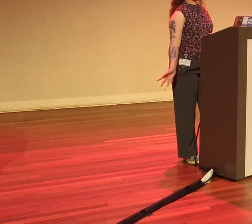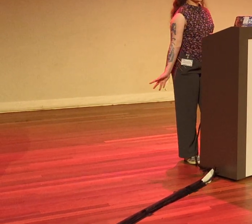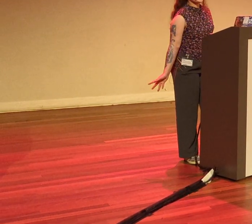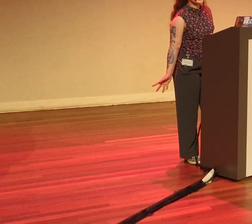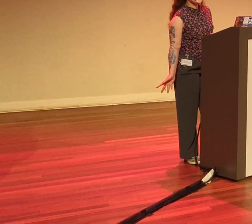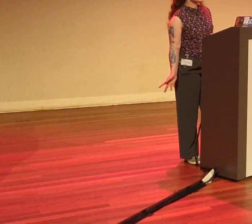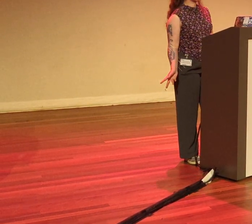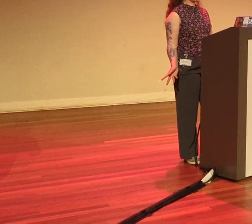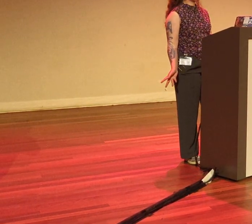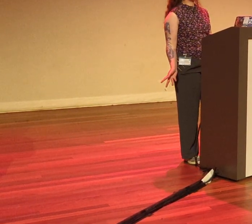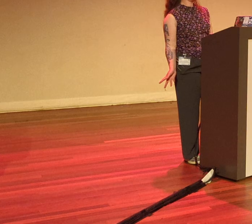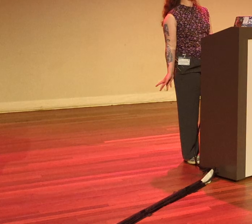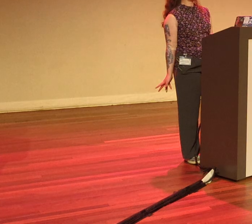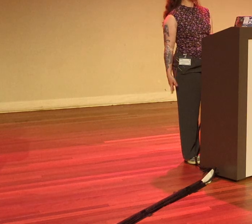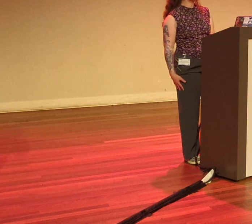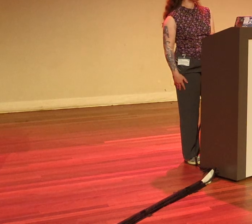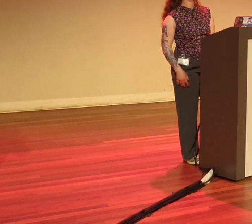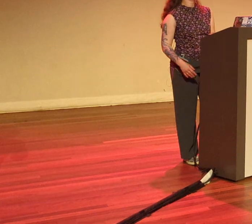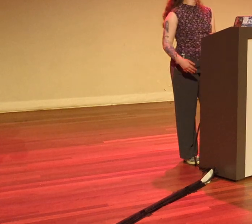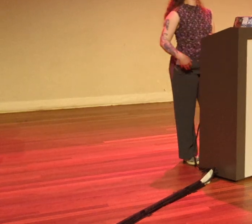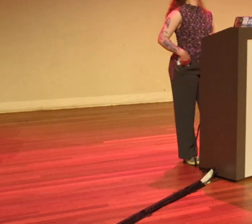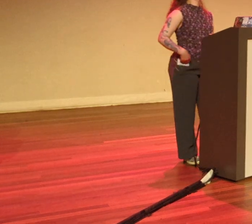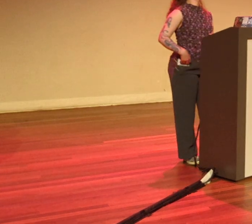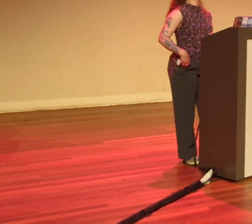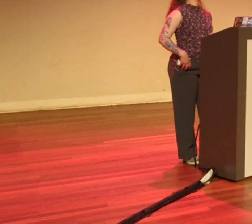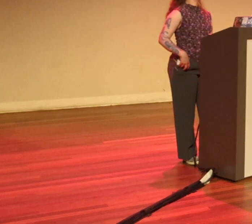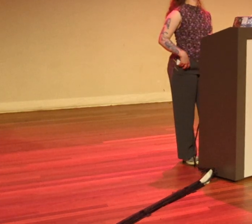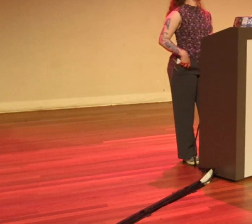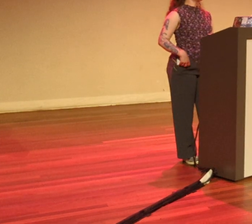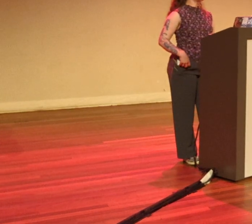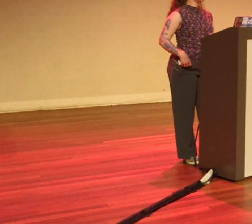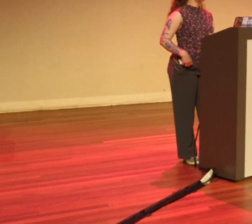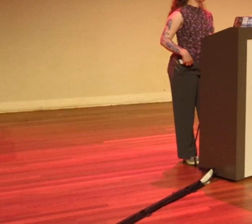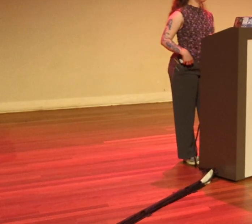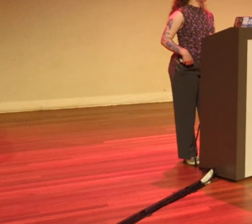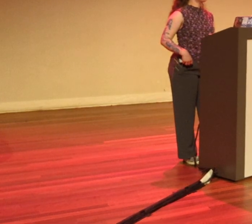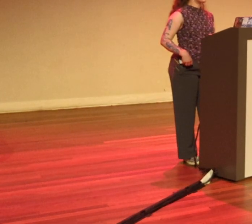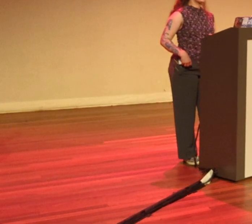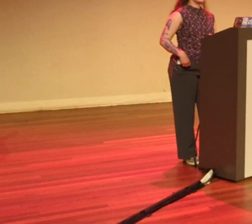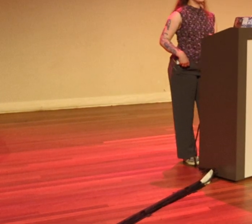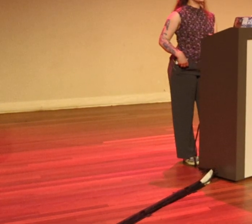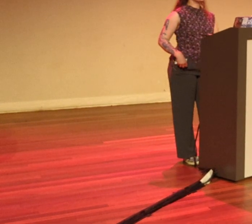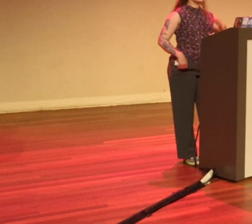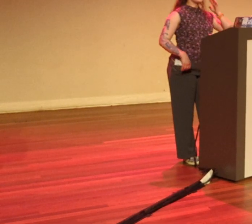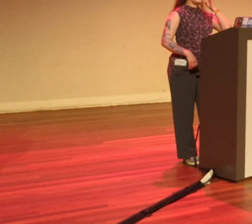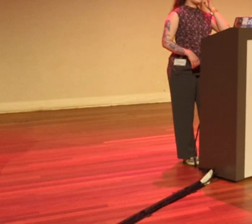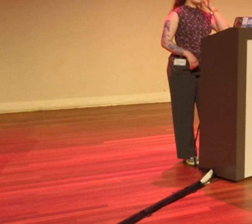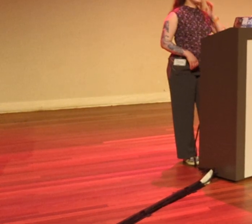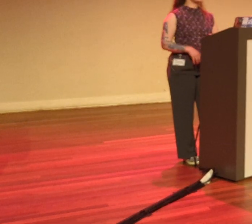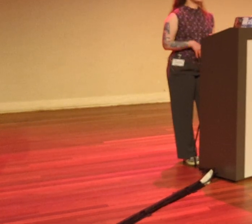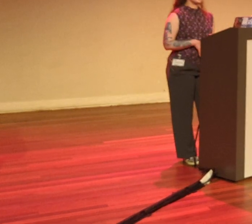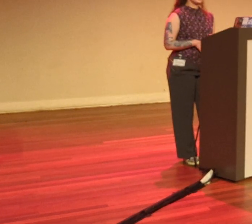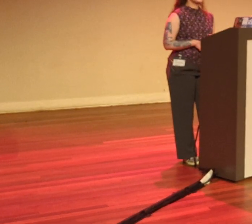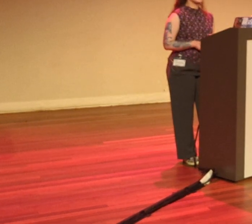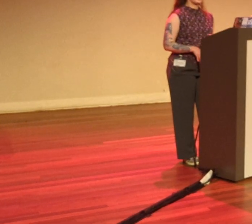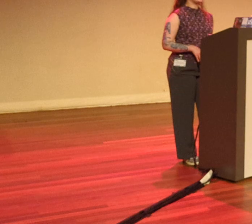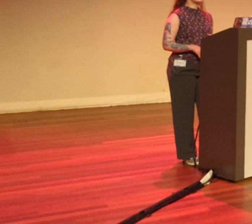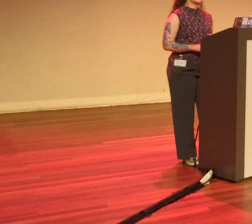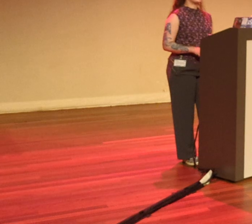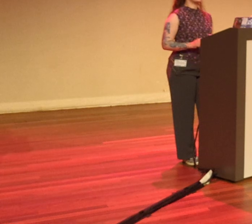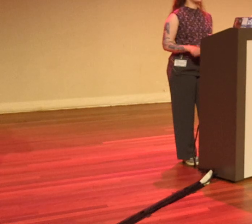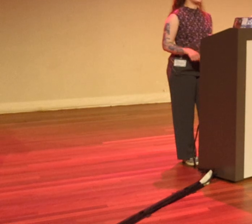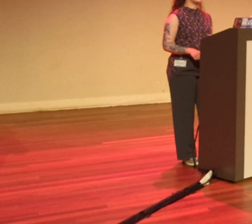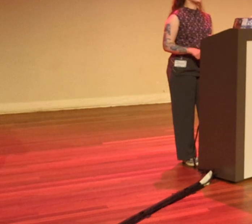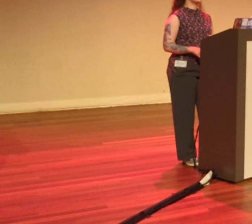my lab's legal team is okay with me doing this. I believe that the Gemini AI does not